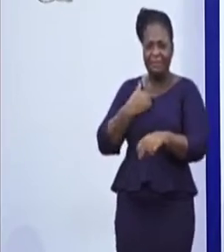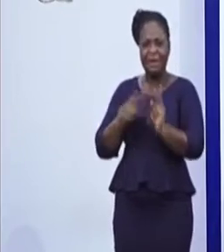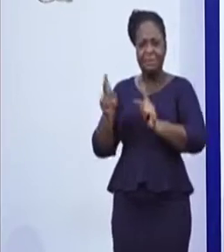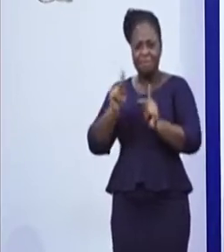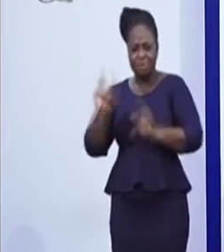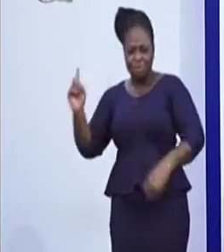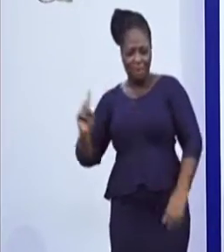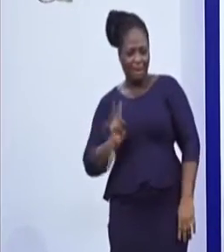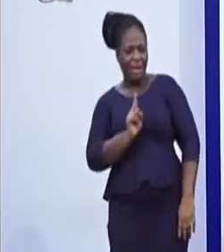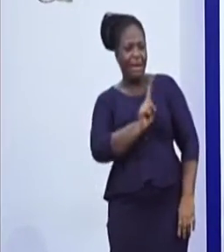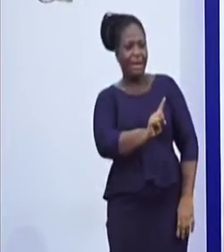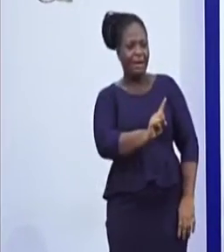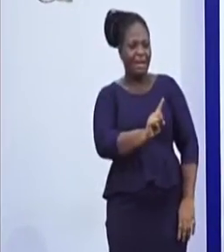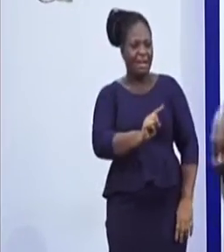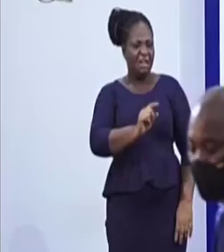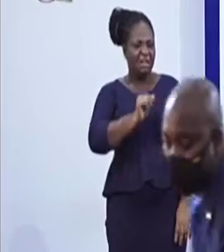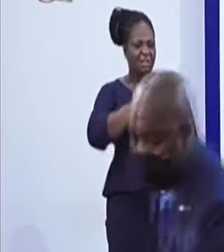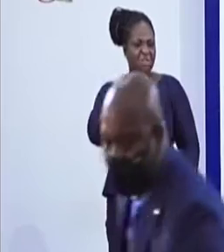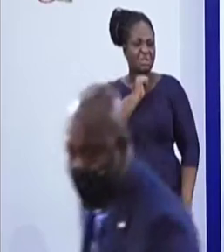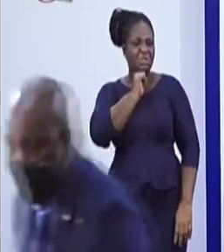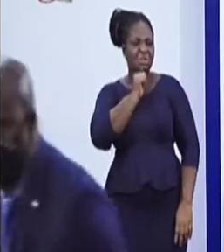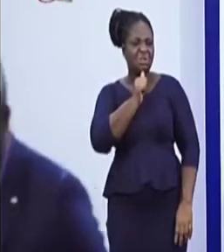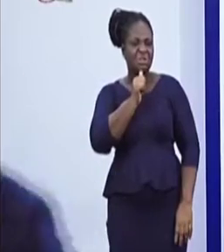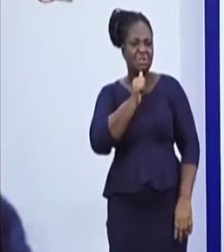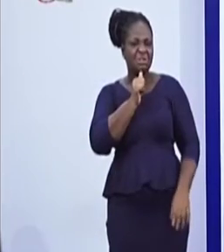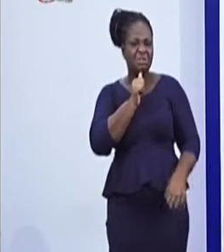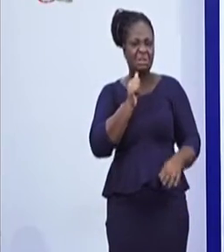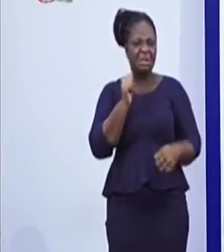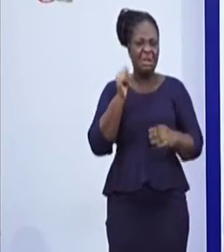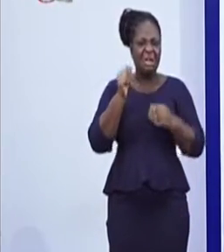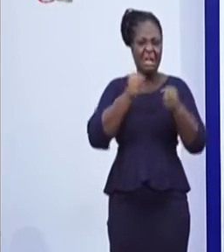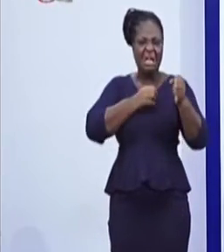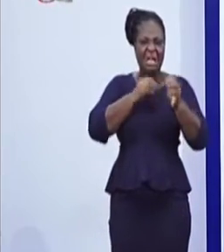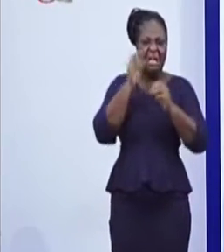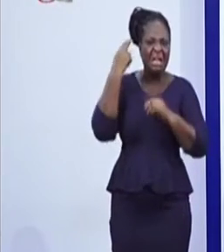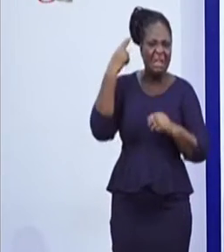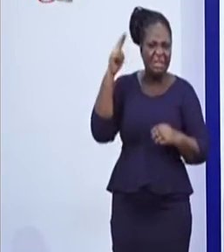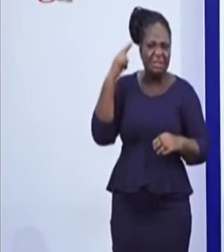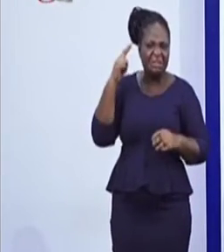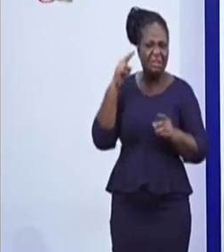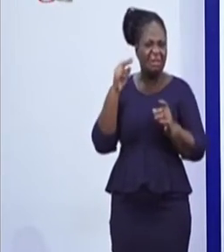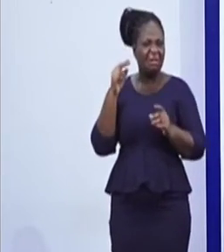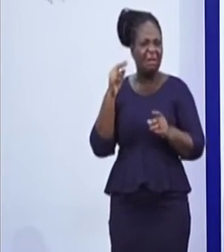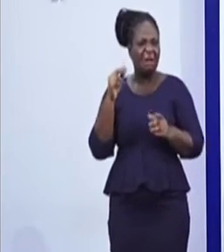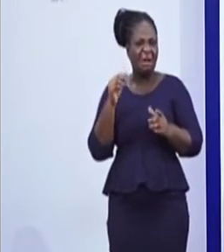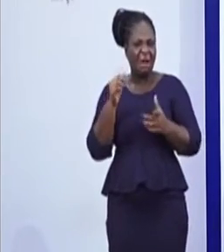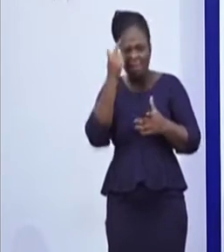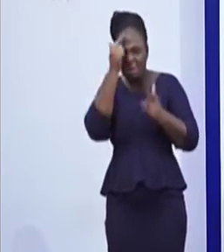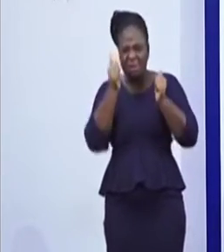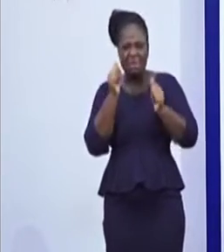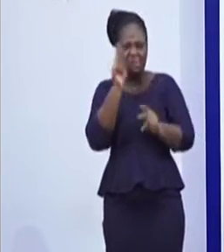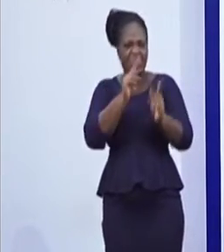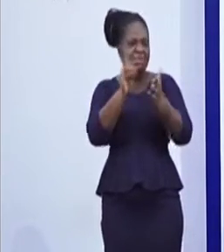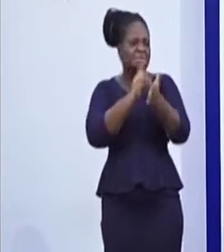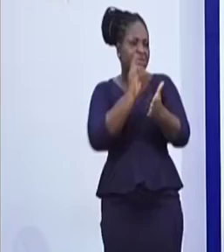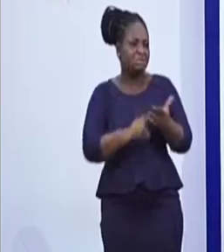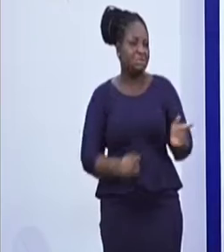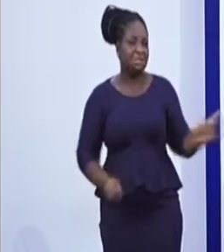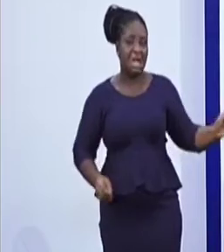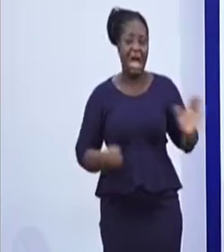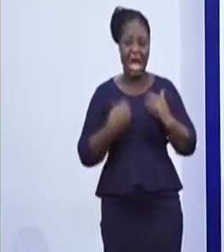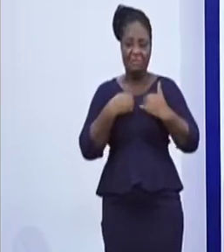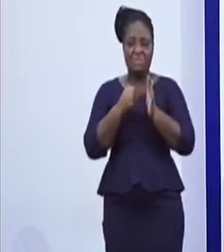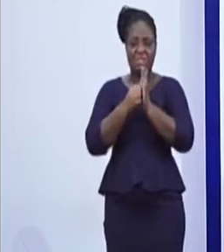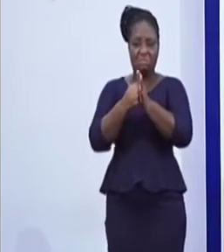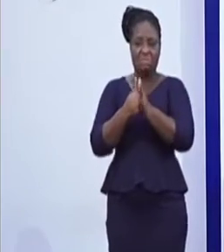who come and are not forthright with travel history or history of contact because of stigma. I'll give you another